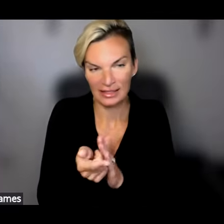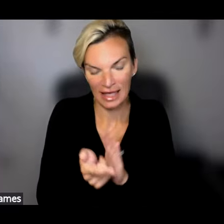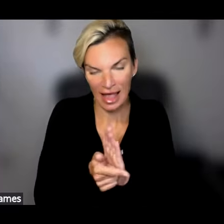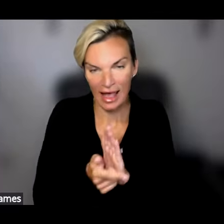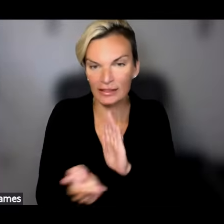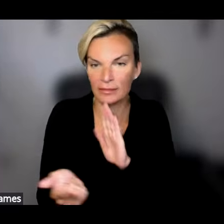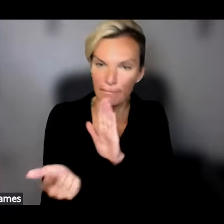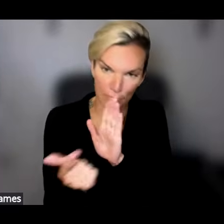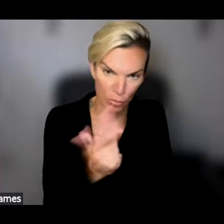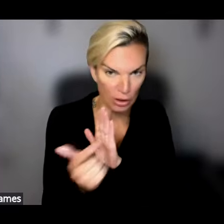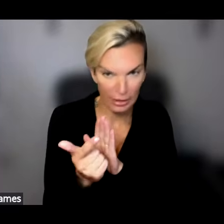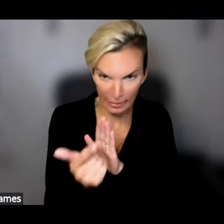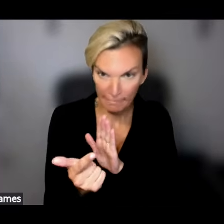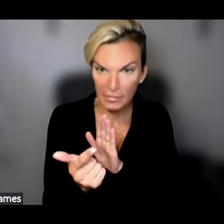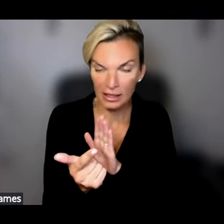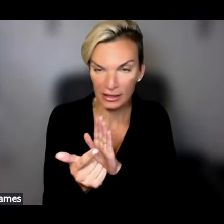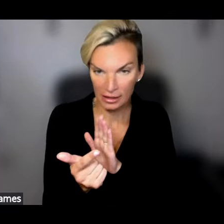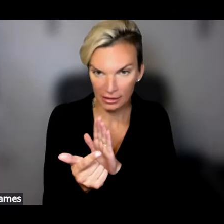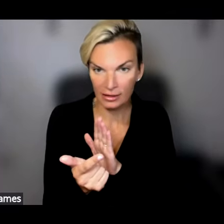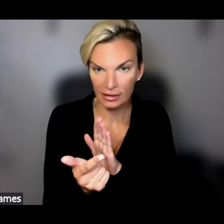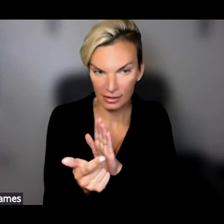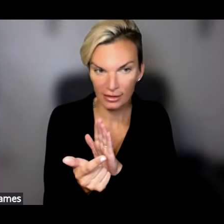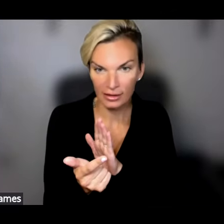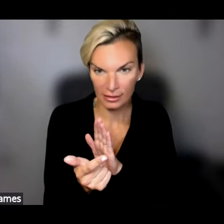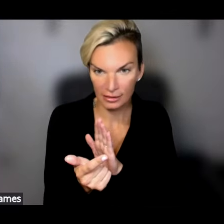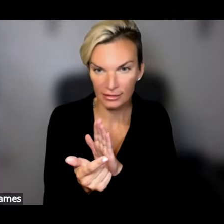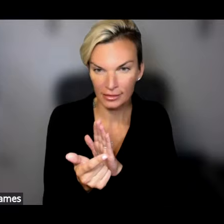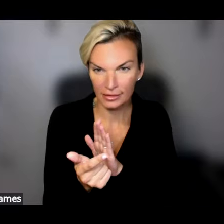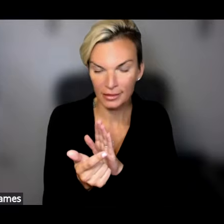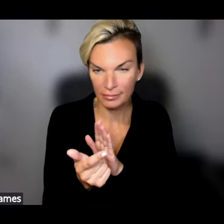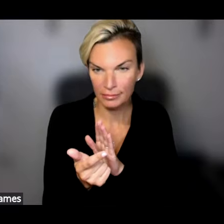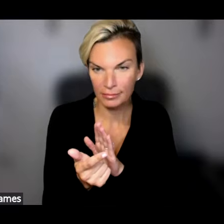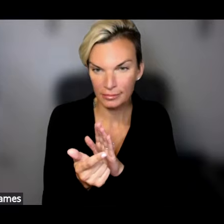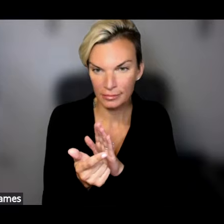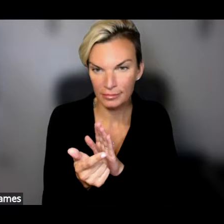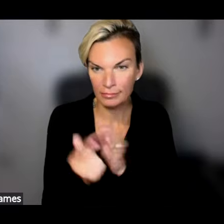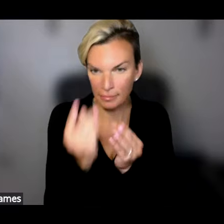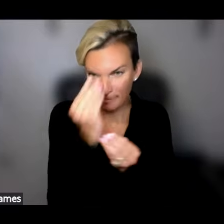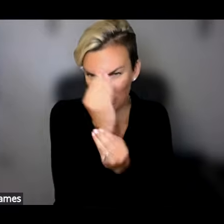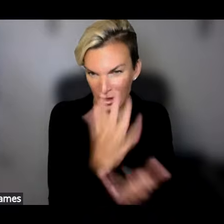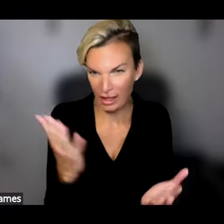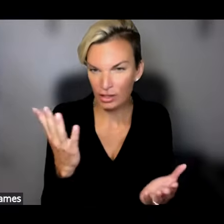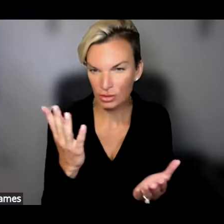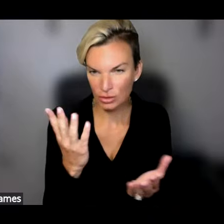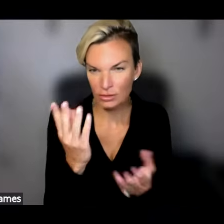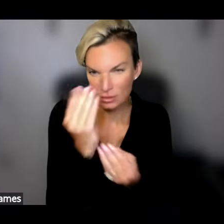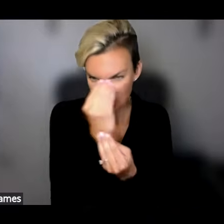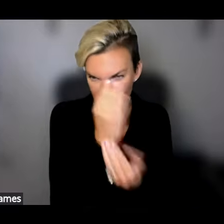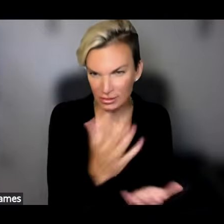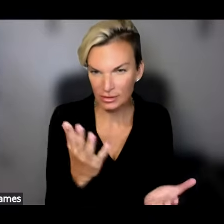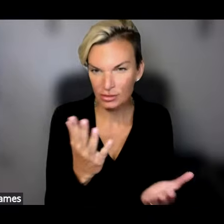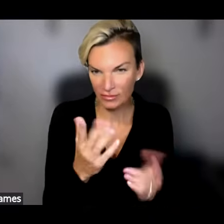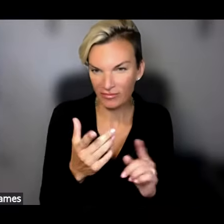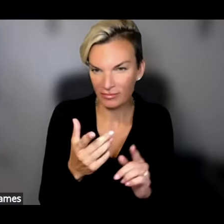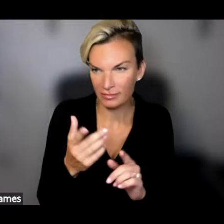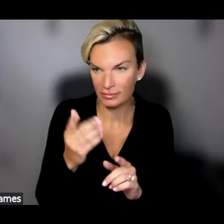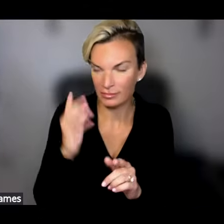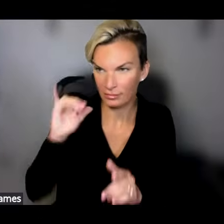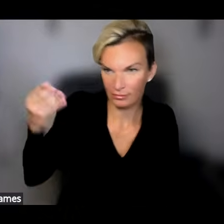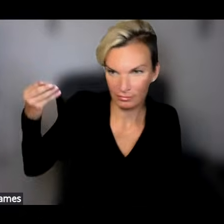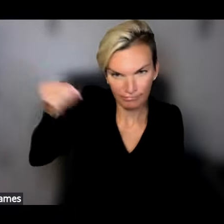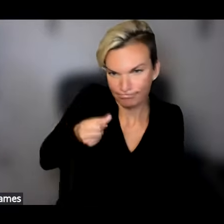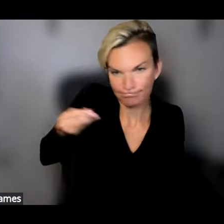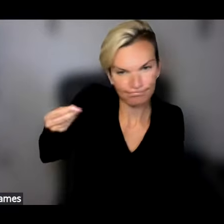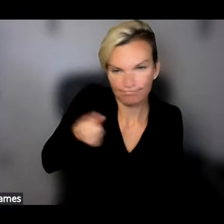prohibit and regulate additional communications or something like that. It's more general. Probably needs some tweaking, but it would be just sort of a